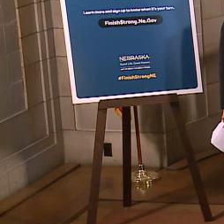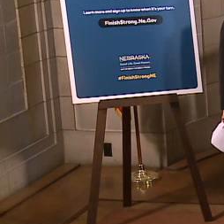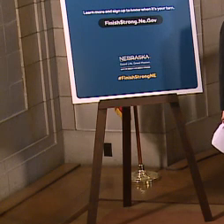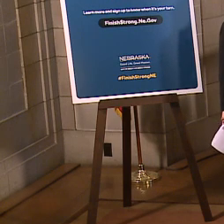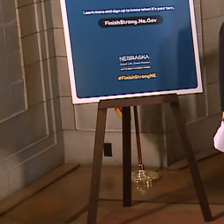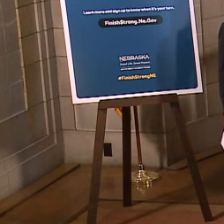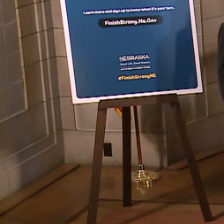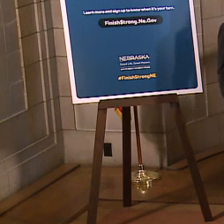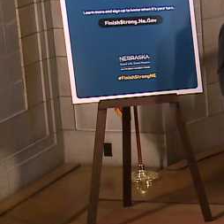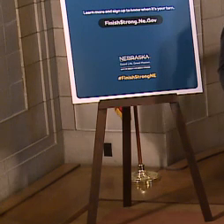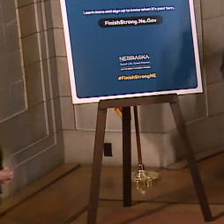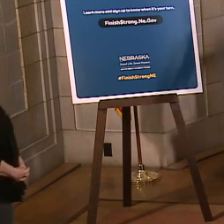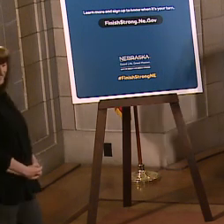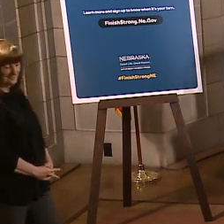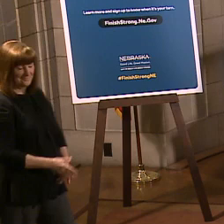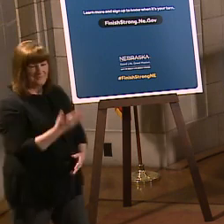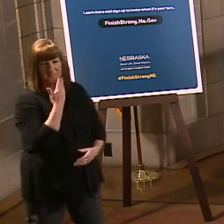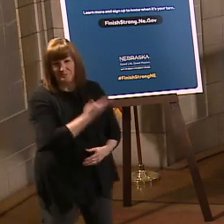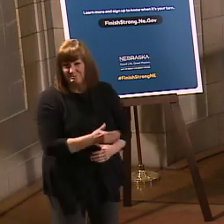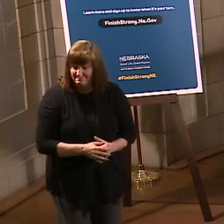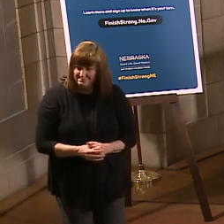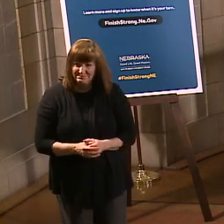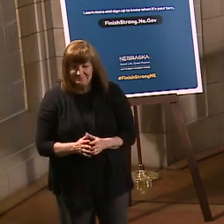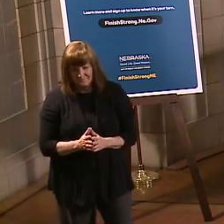All right, great. Thank you, Dr. Thank